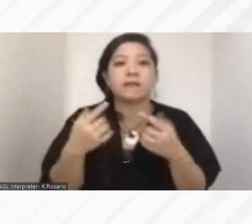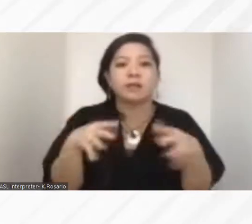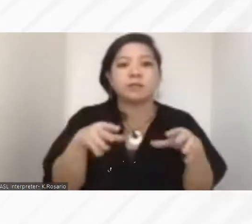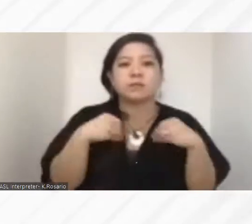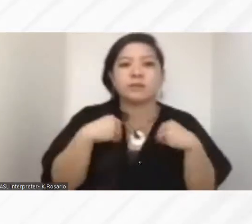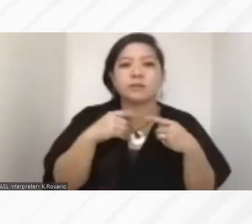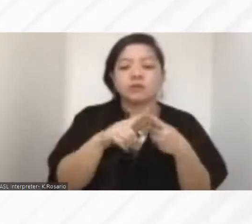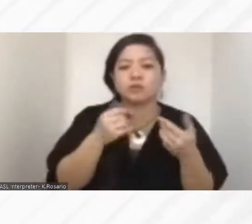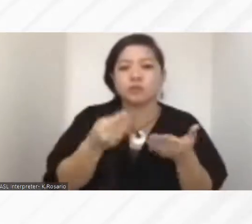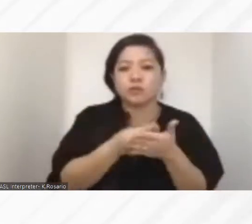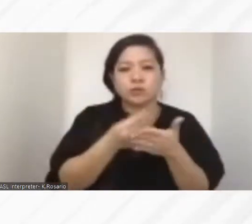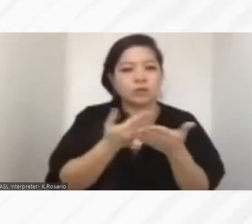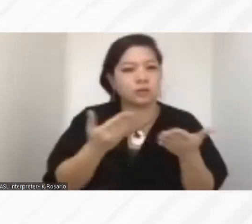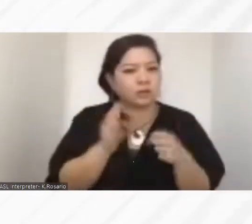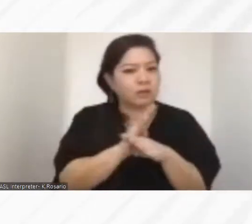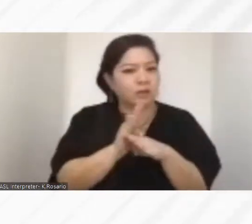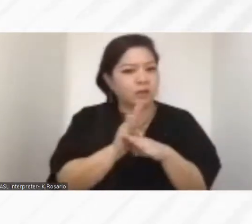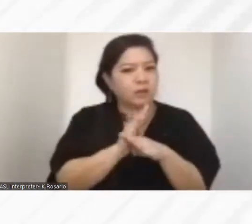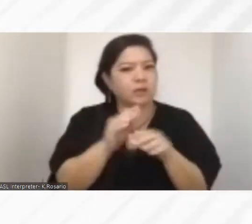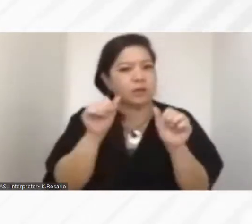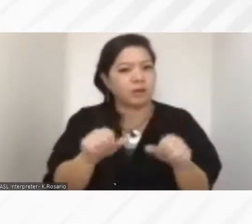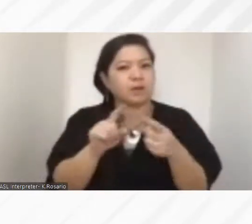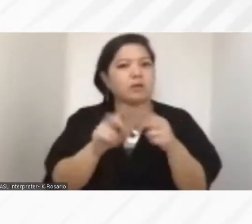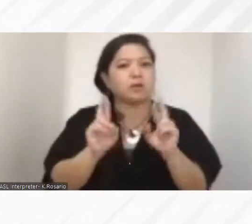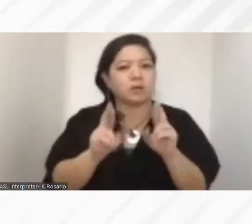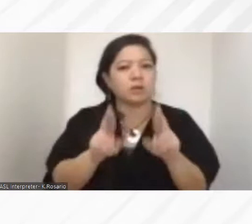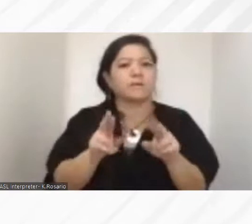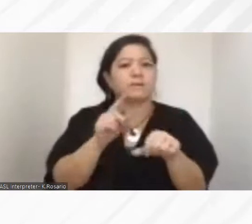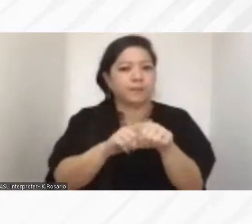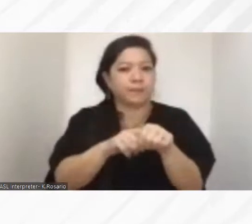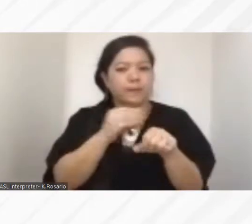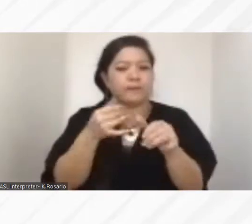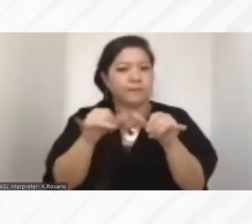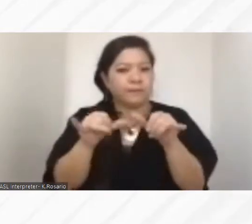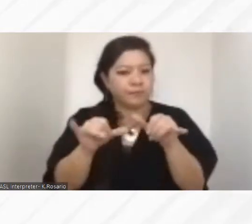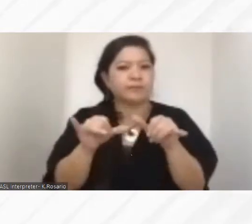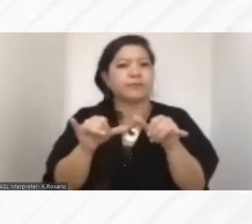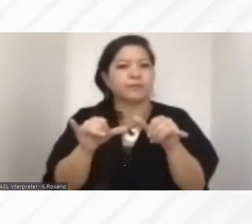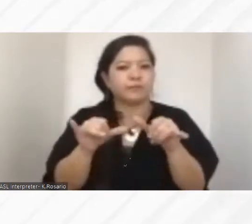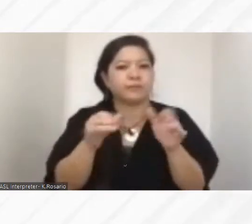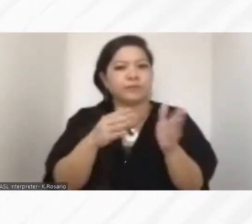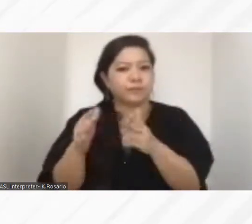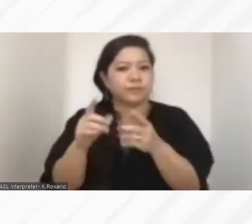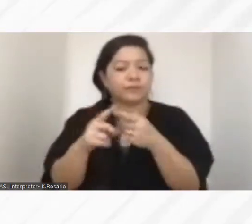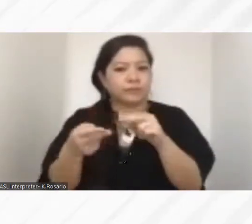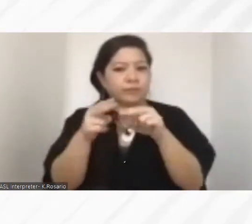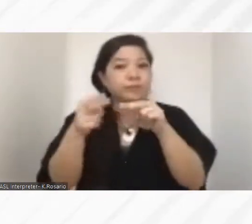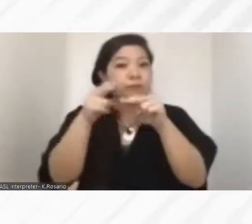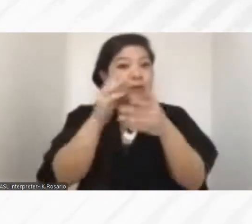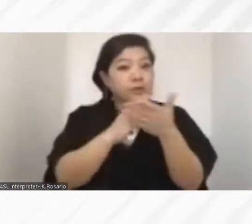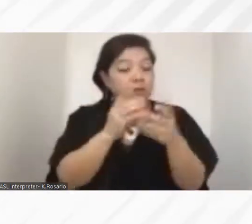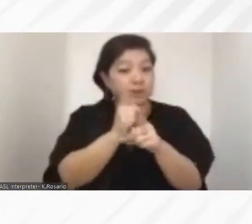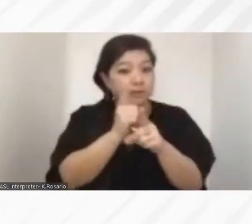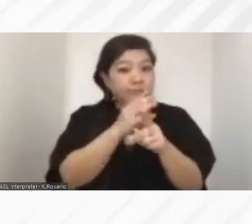normal in doing business, the ability to respond timely, scale operations back, or to increase operations, and